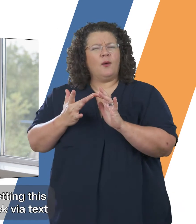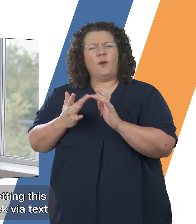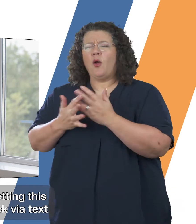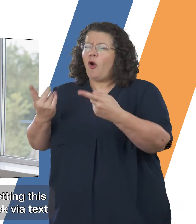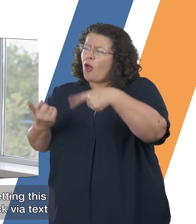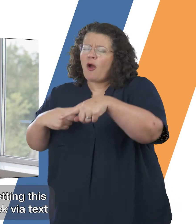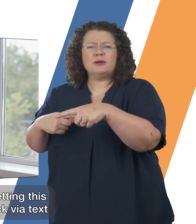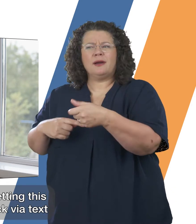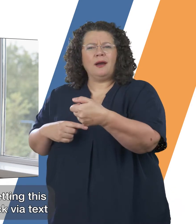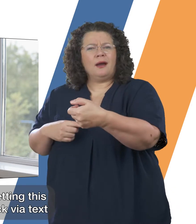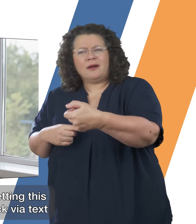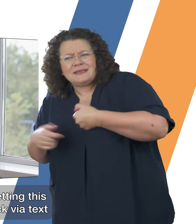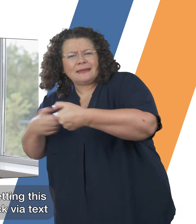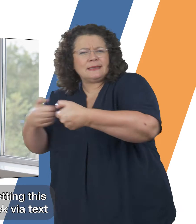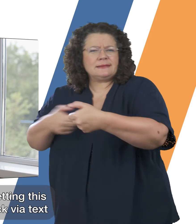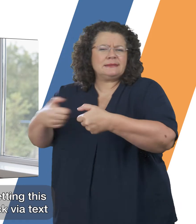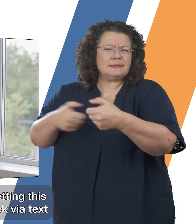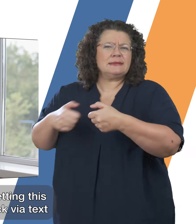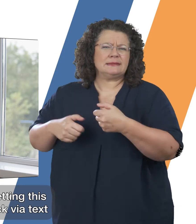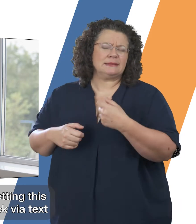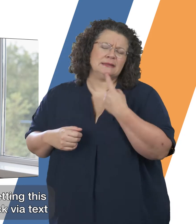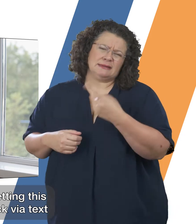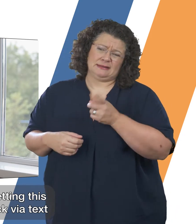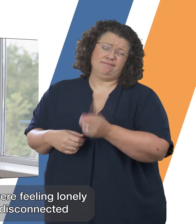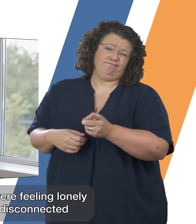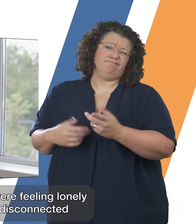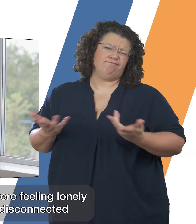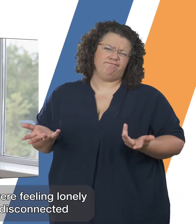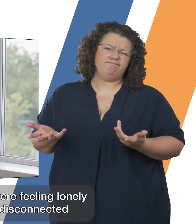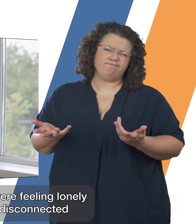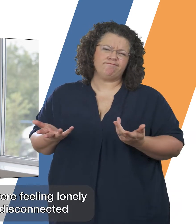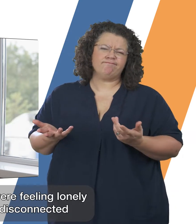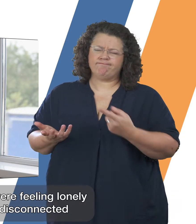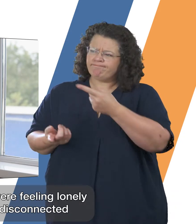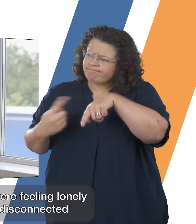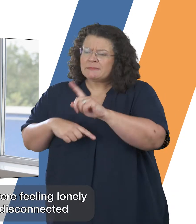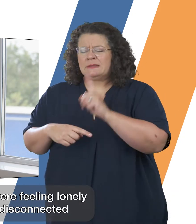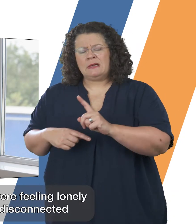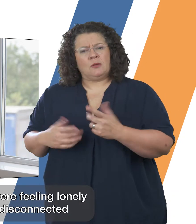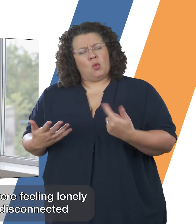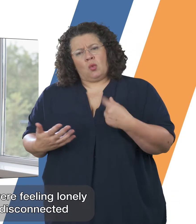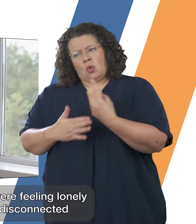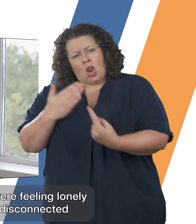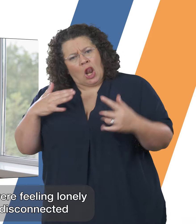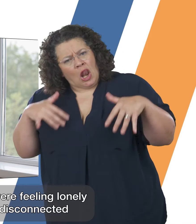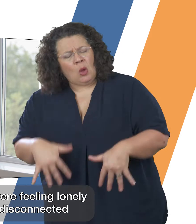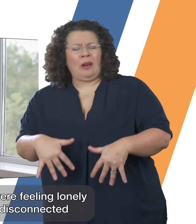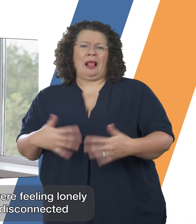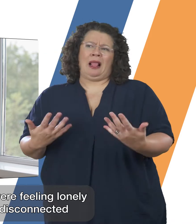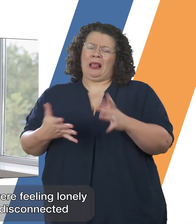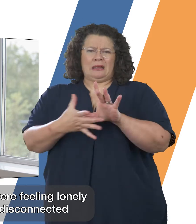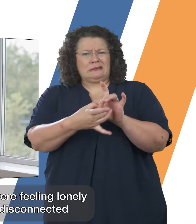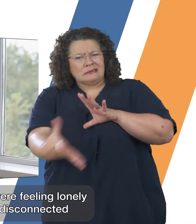we were getting this a lot in feedback via text, on the phone. People were feeling lonely